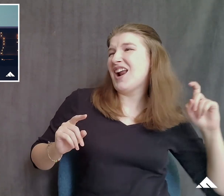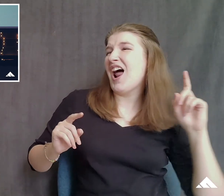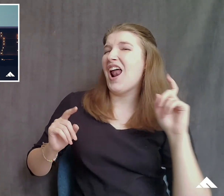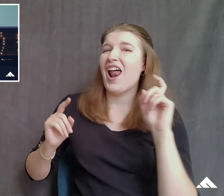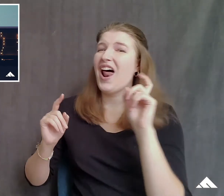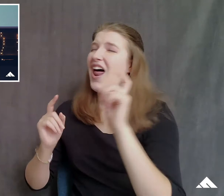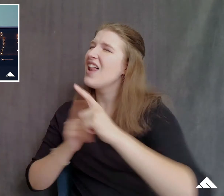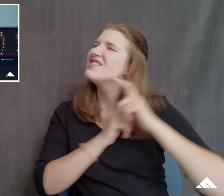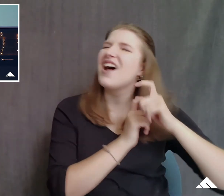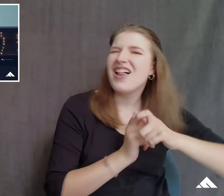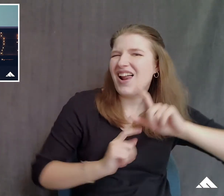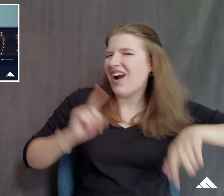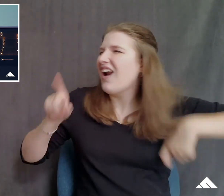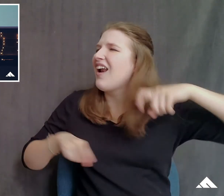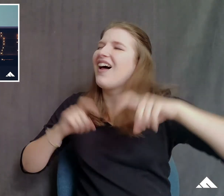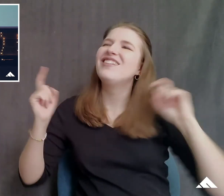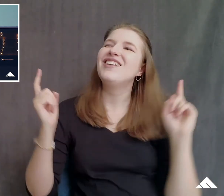him.